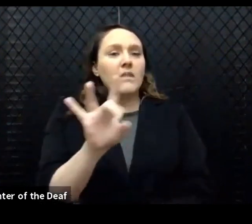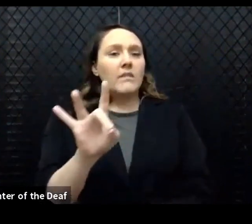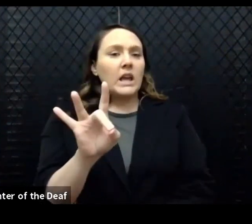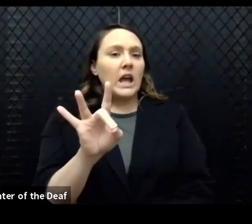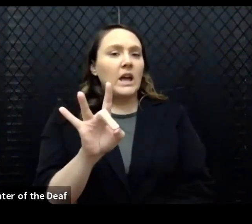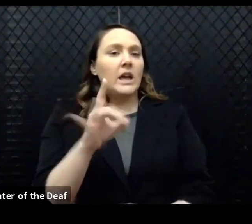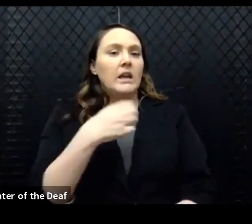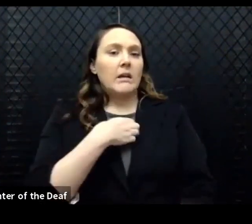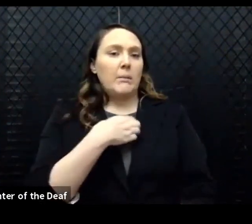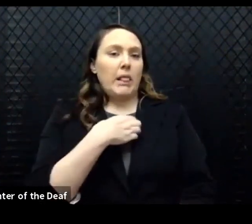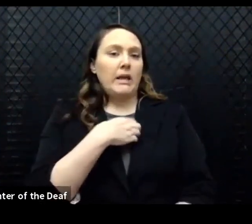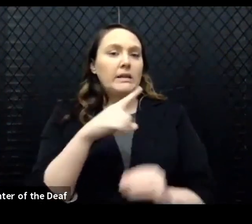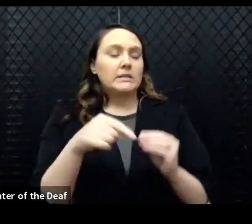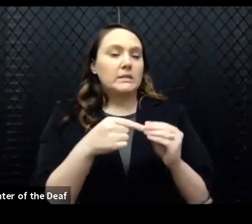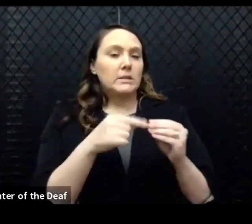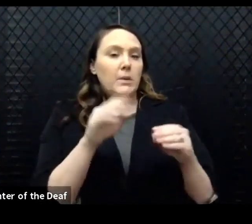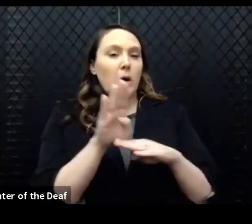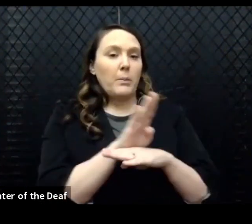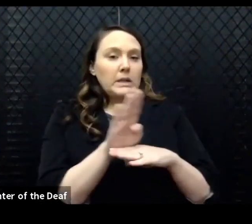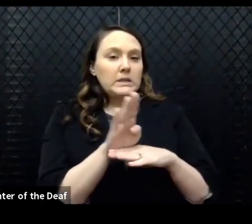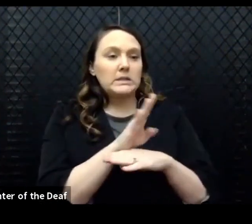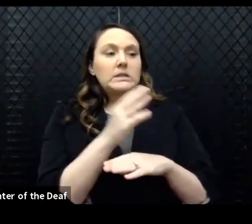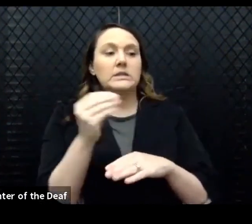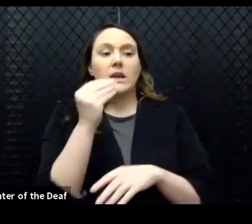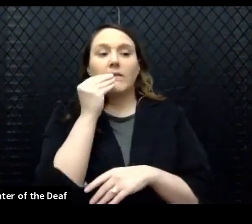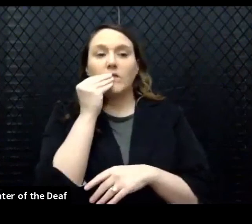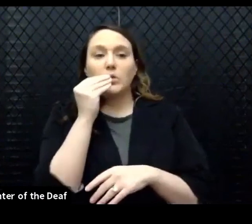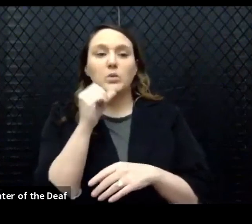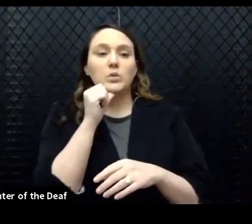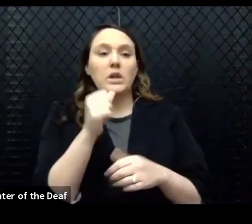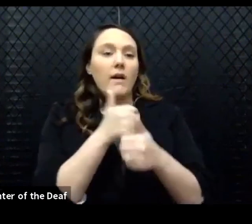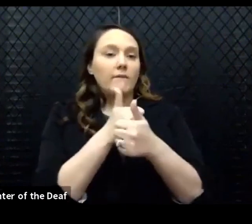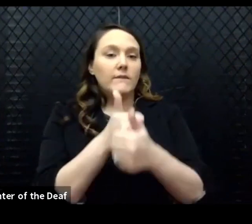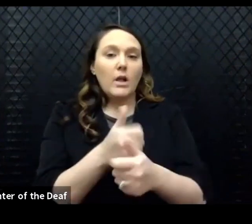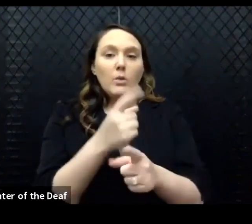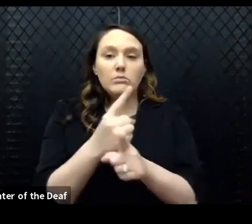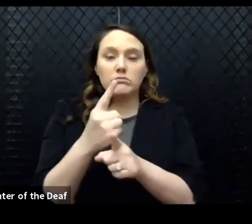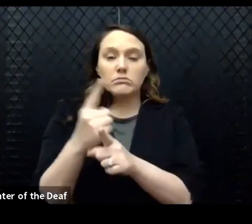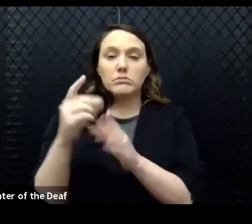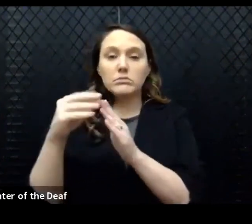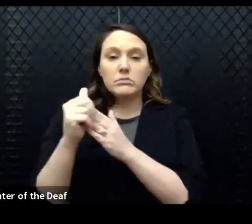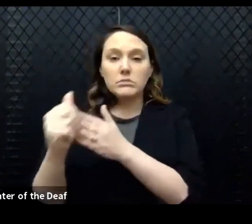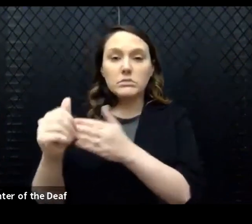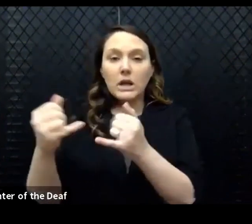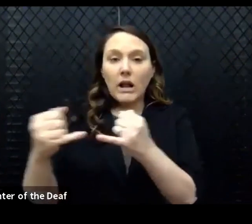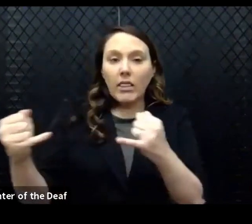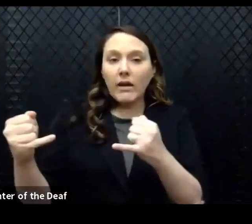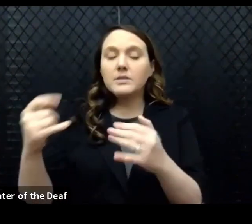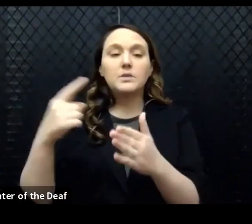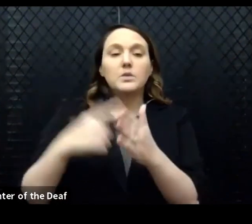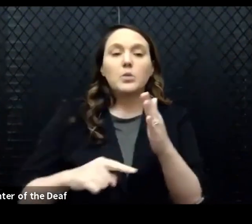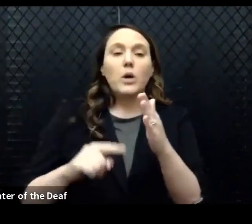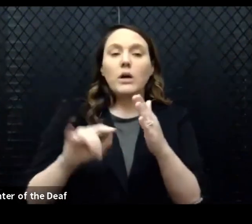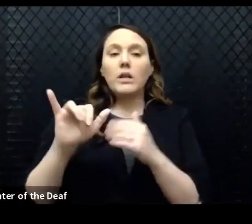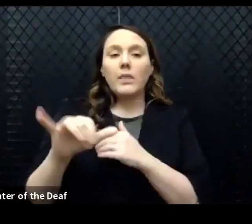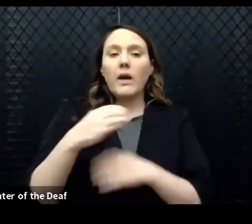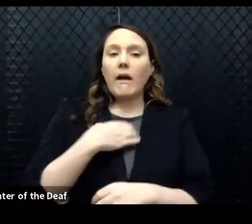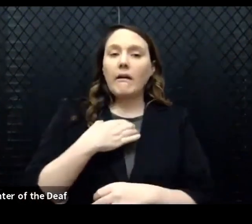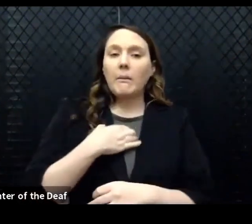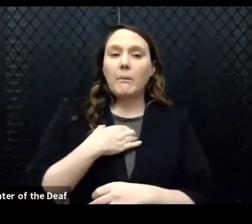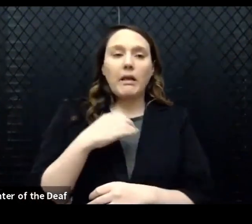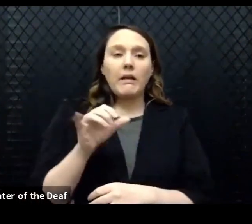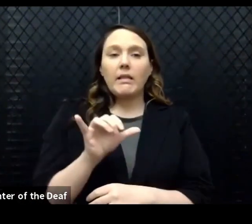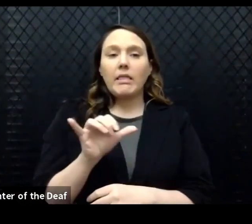about businesses/food sellers not following proper guidelines. What was the main nature of those complaints, and are you